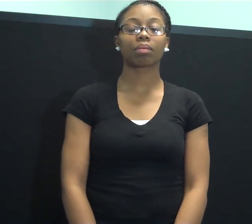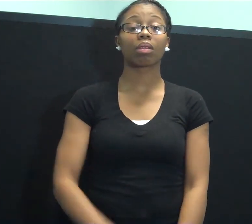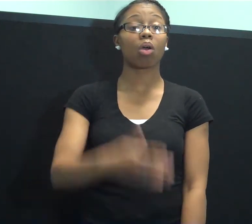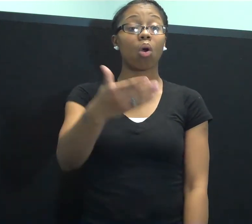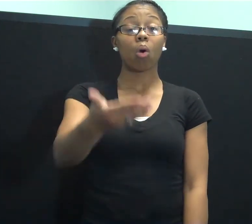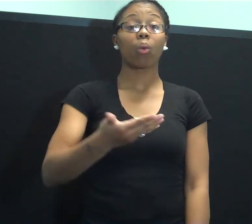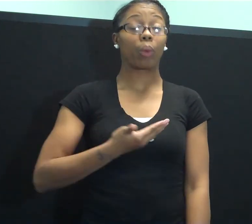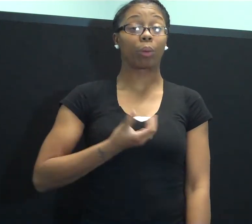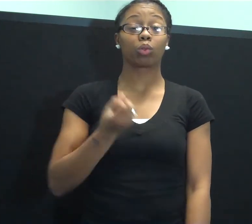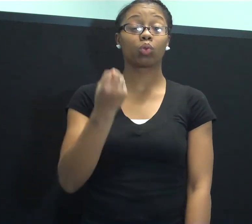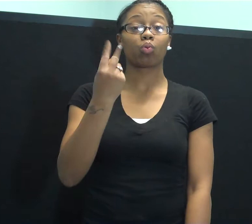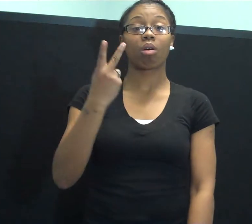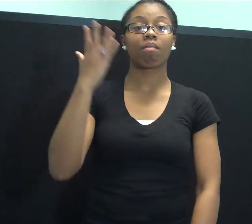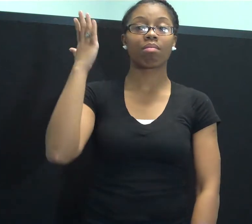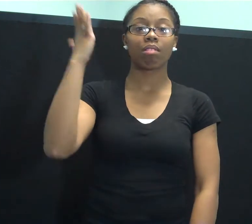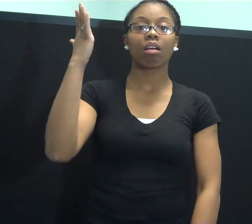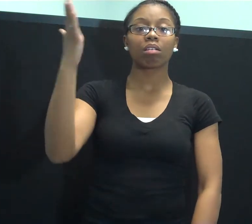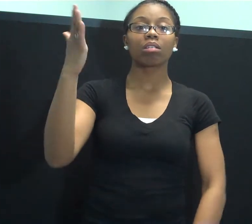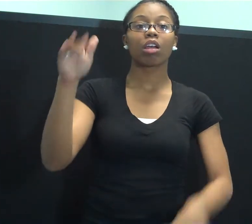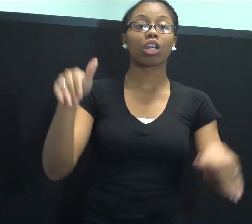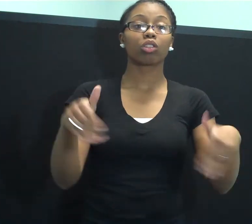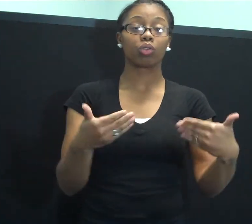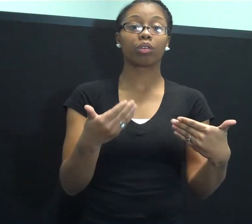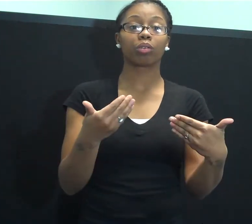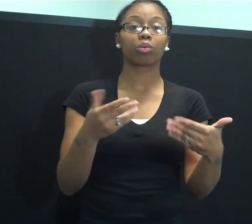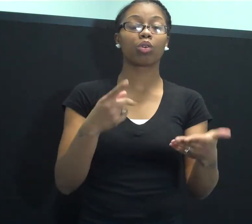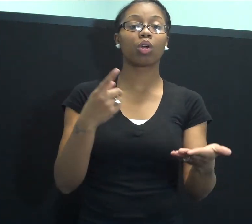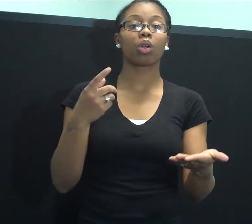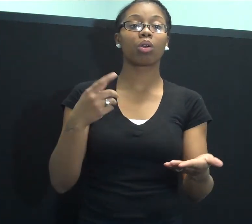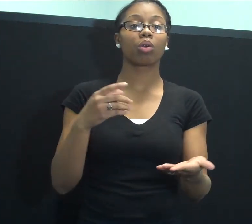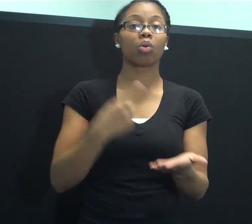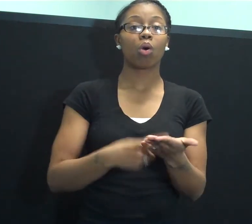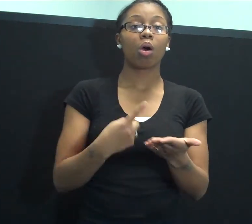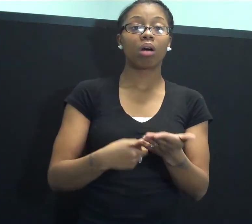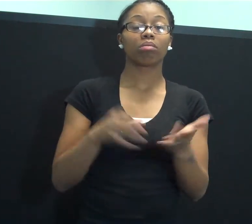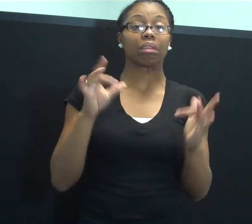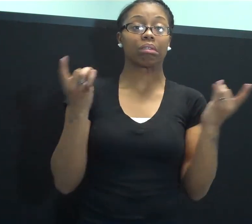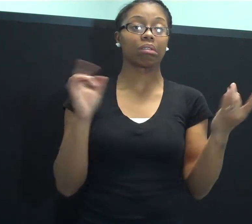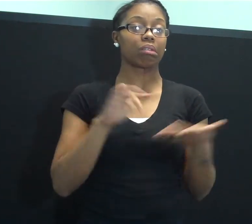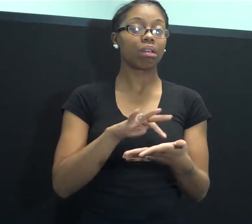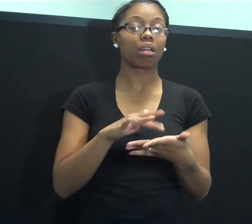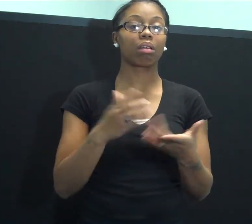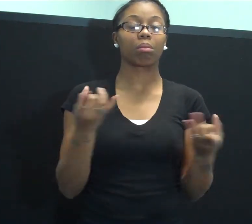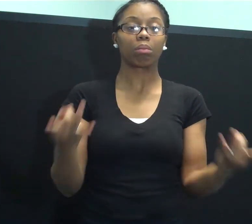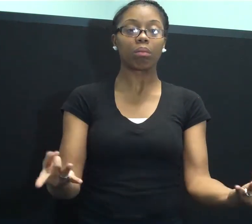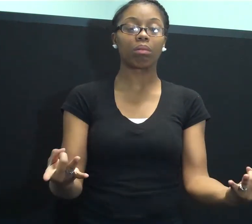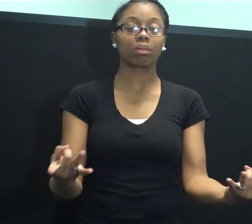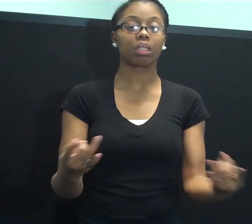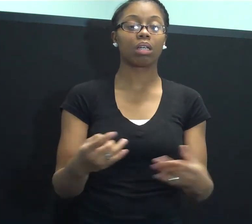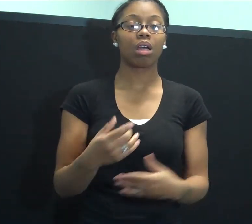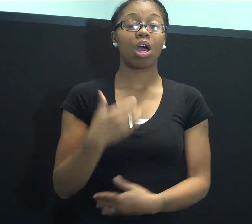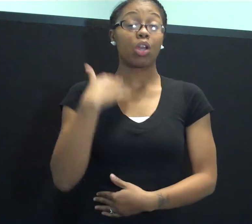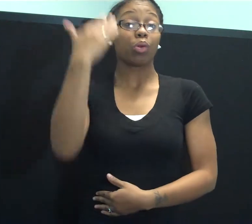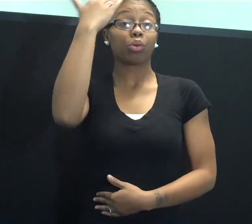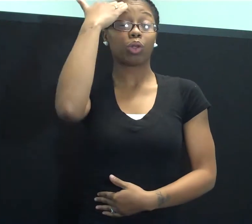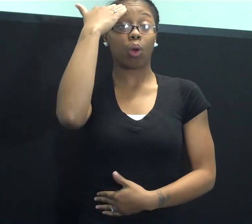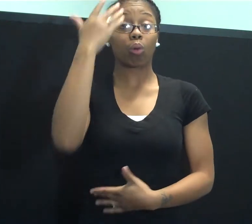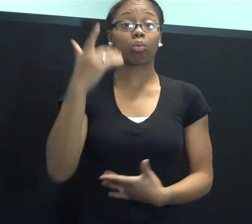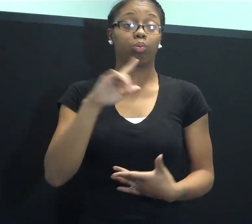our 12-lecture introductory course on the study of Buddhism. As you may know, we've put this course together